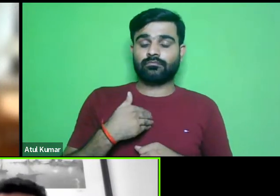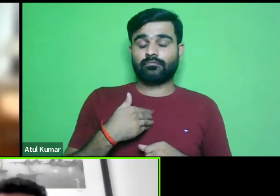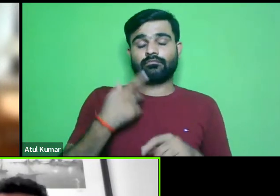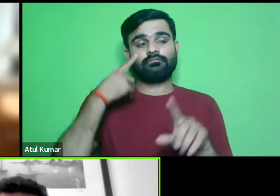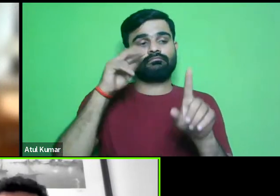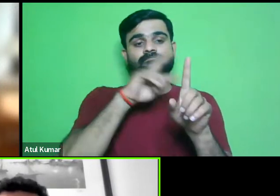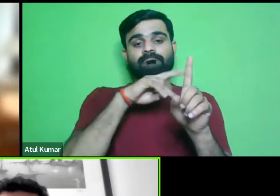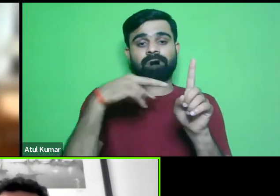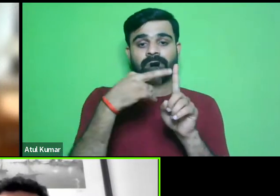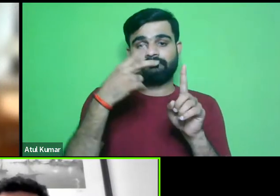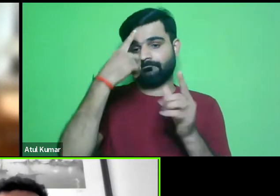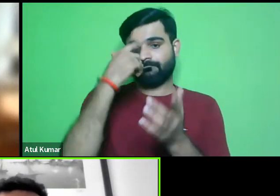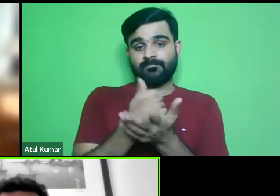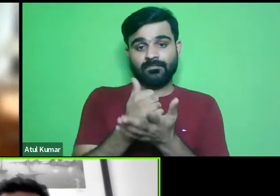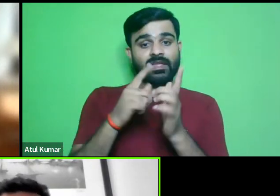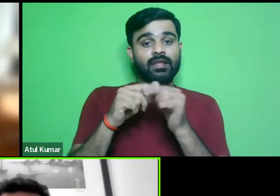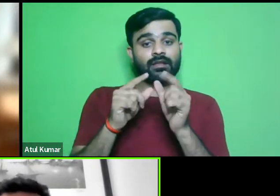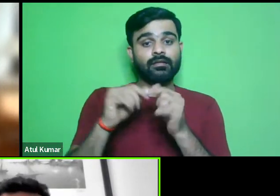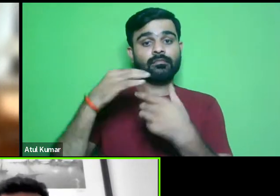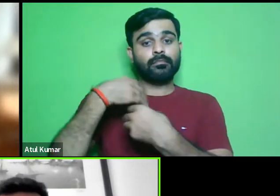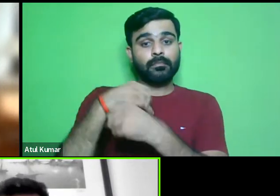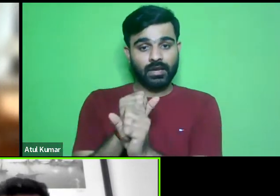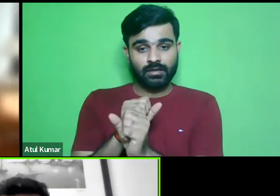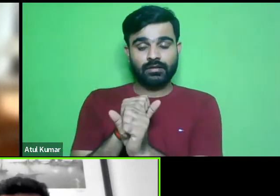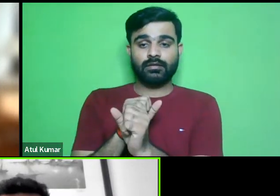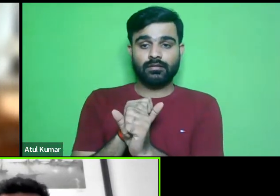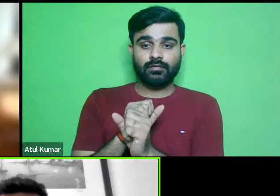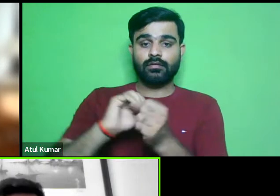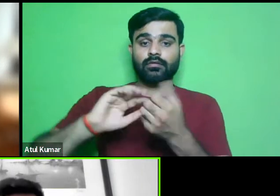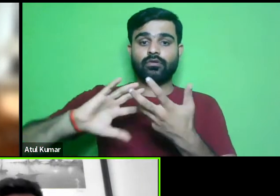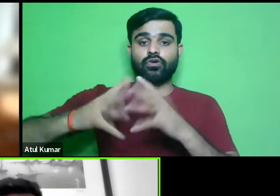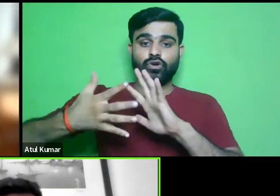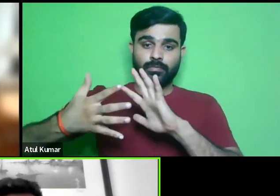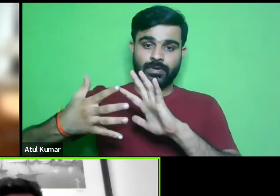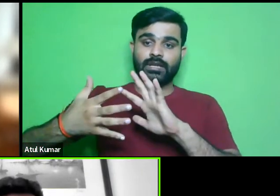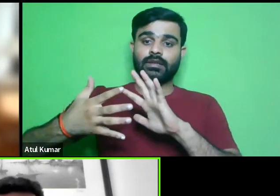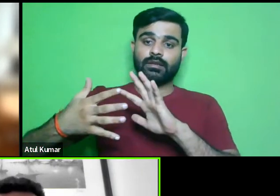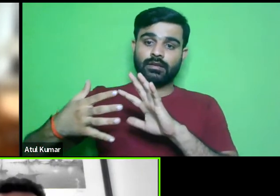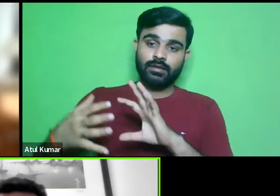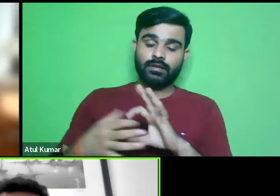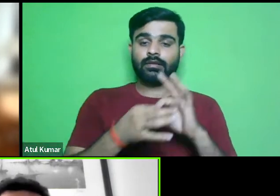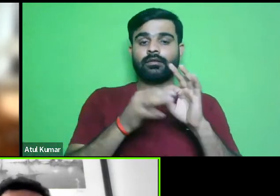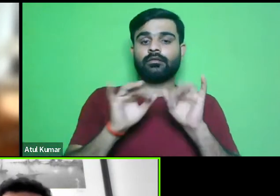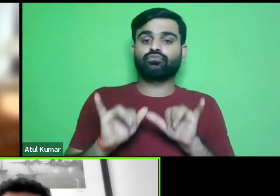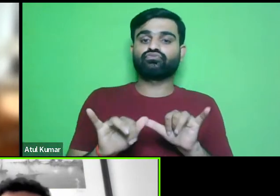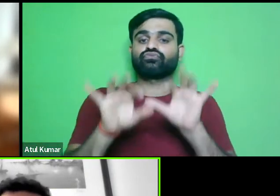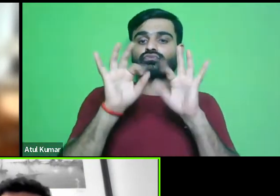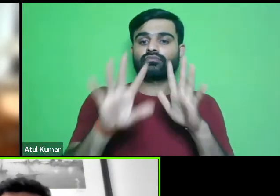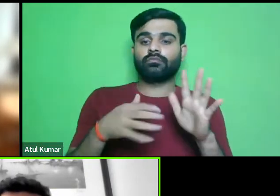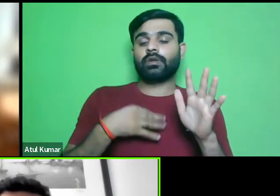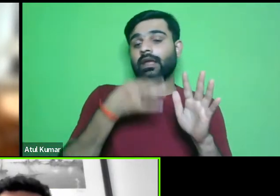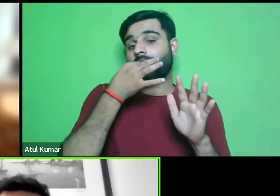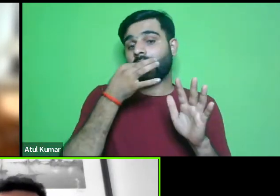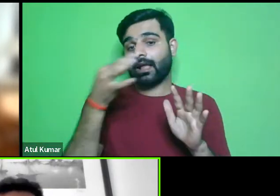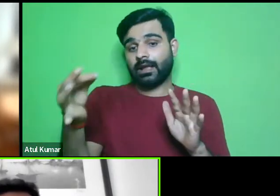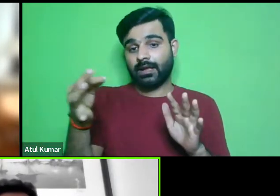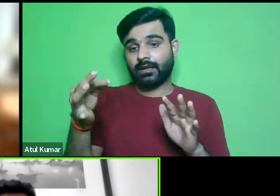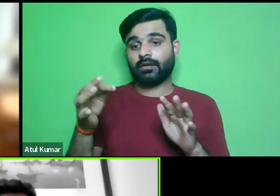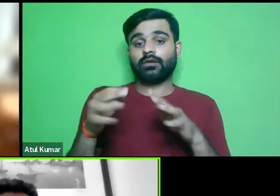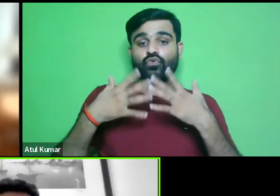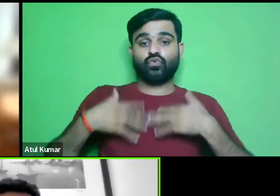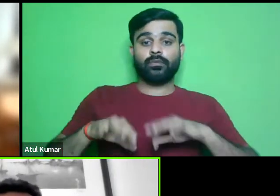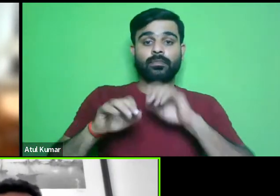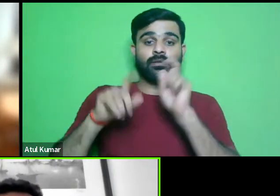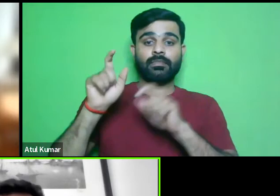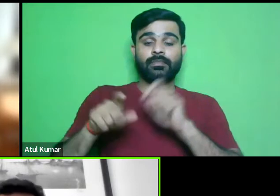object to that decision being made automated in an automated manner, and I can ask that a human be in the